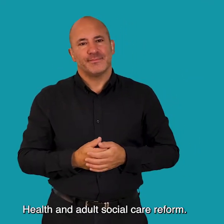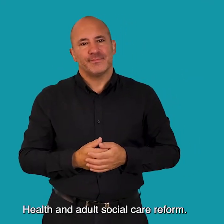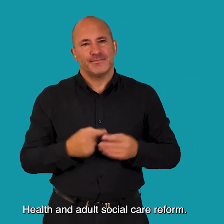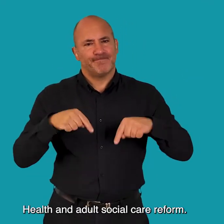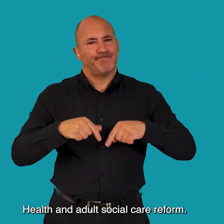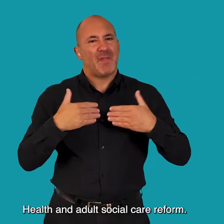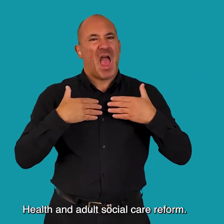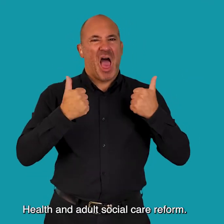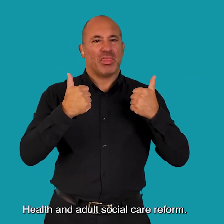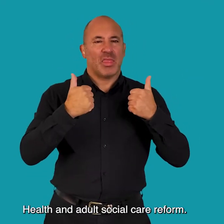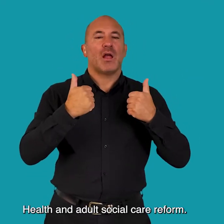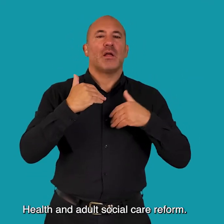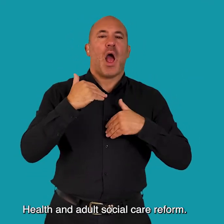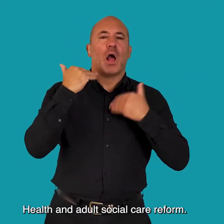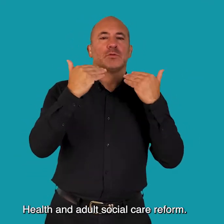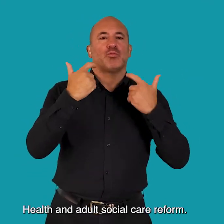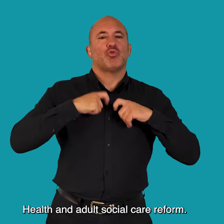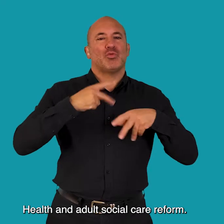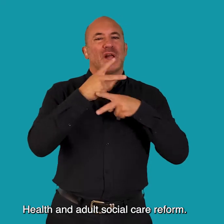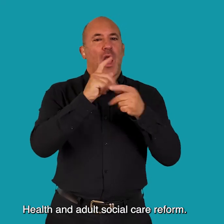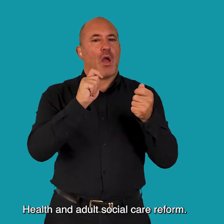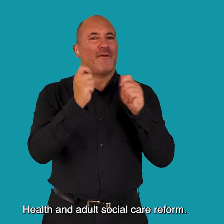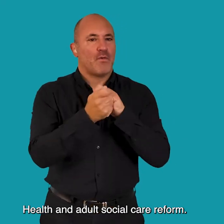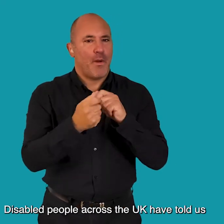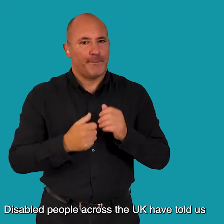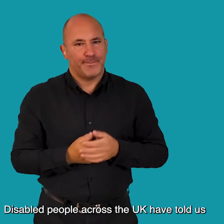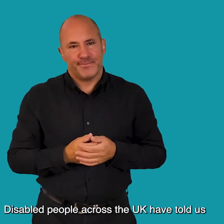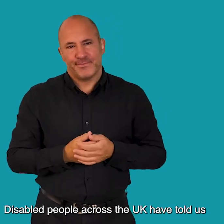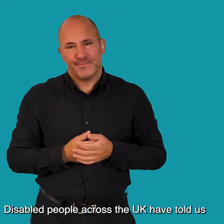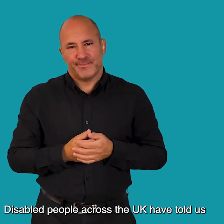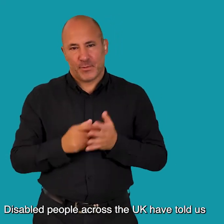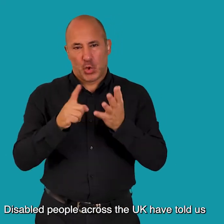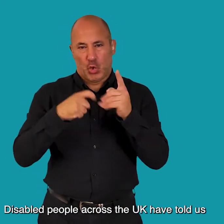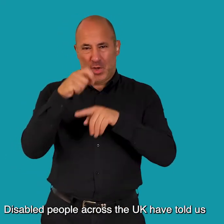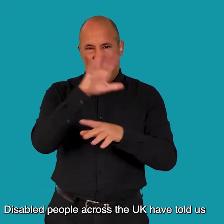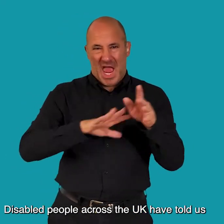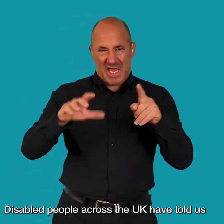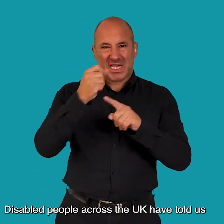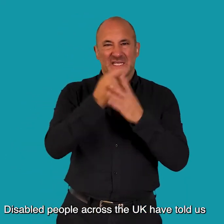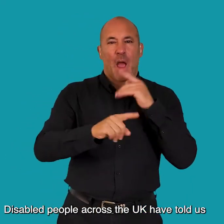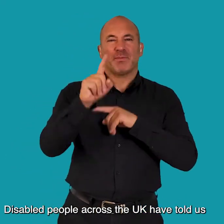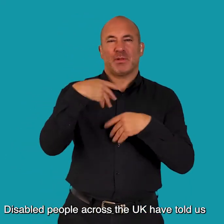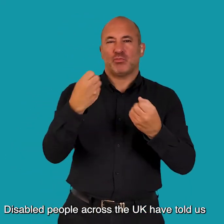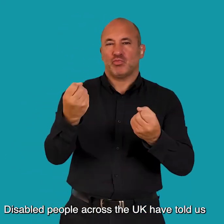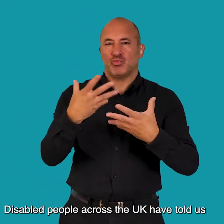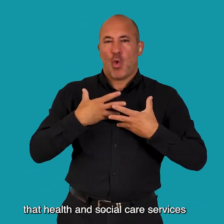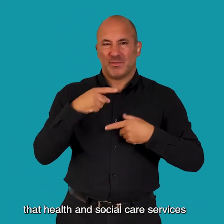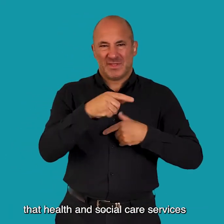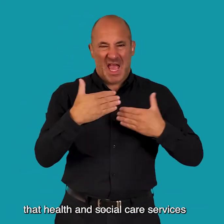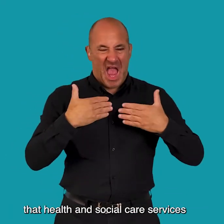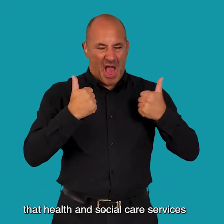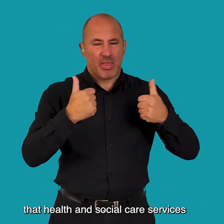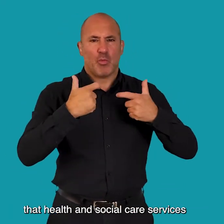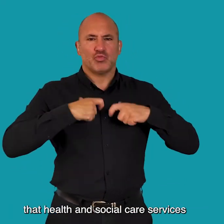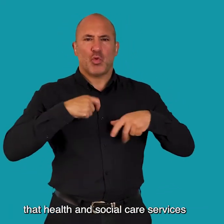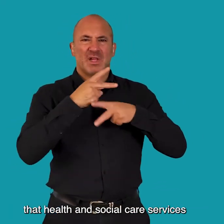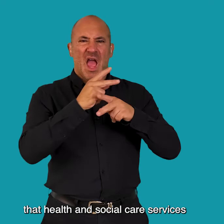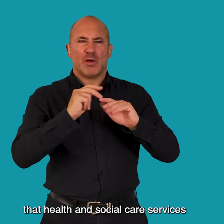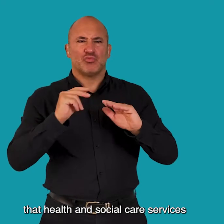Health and adult social care reform. Disabled people across the UK have told us that health and social care